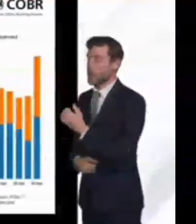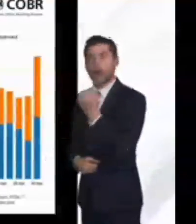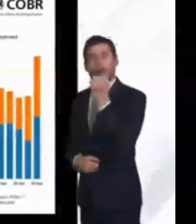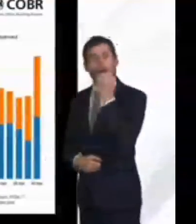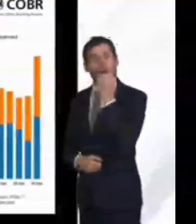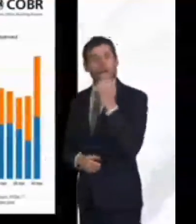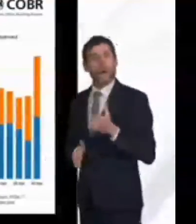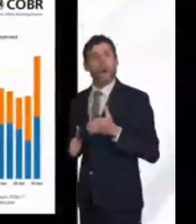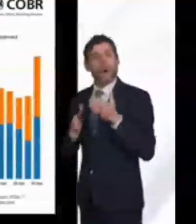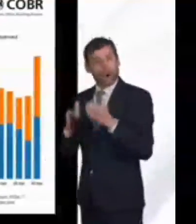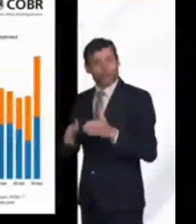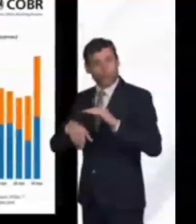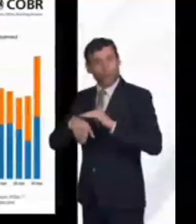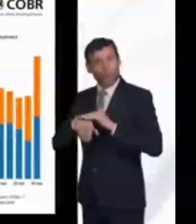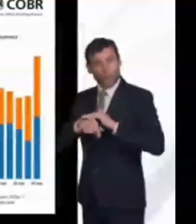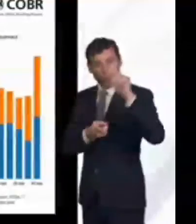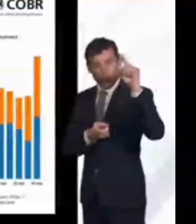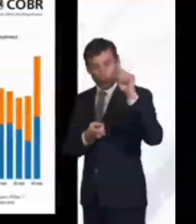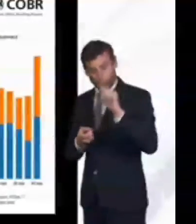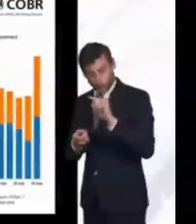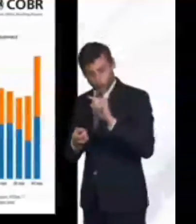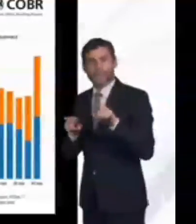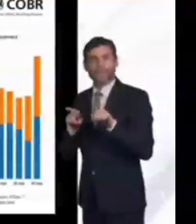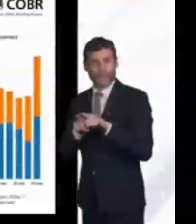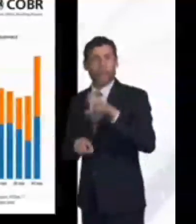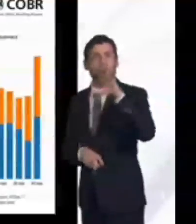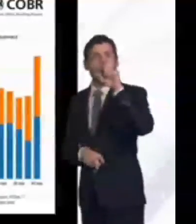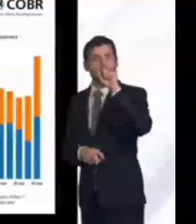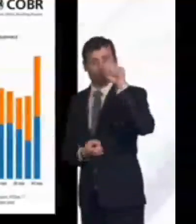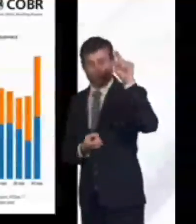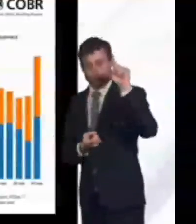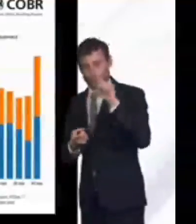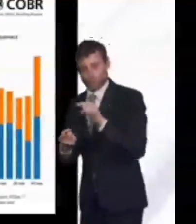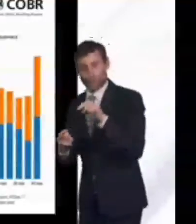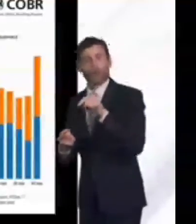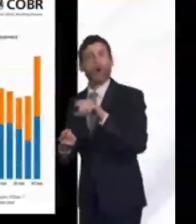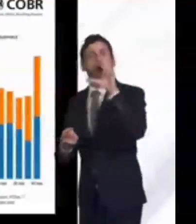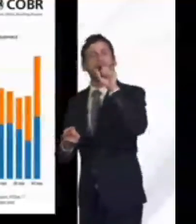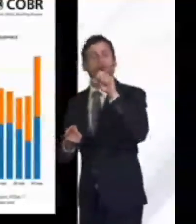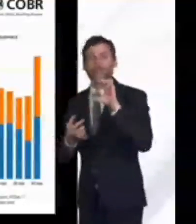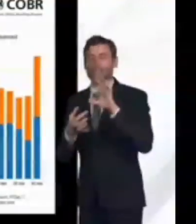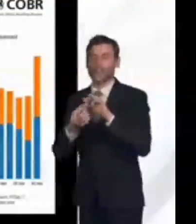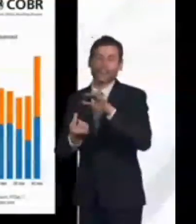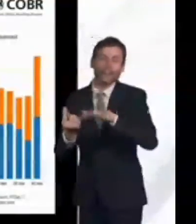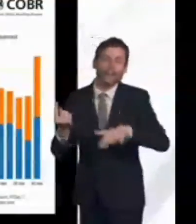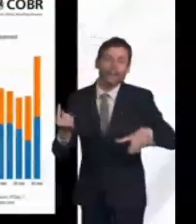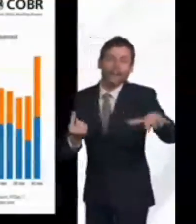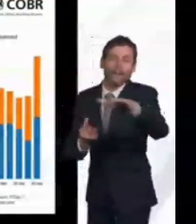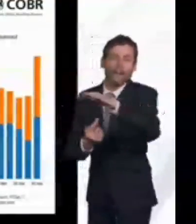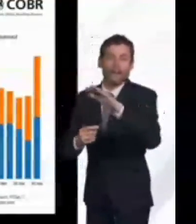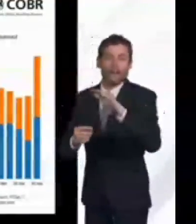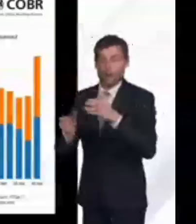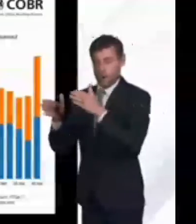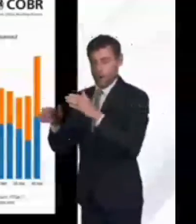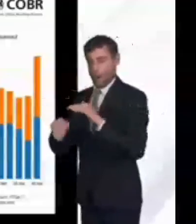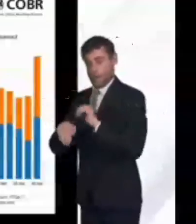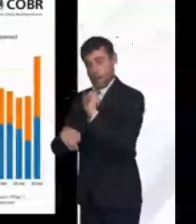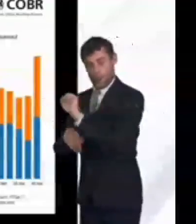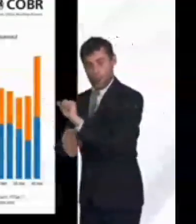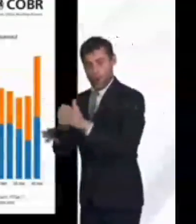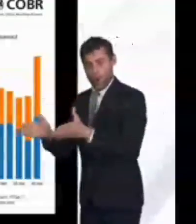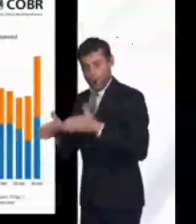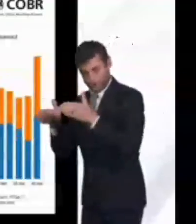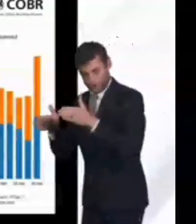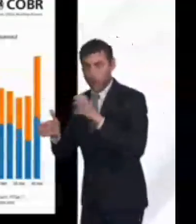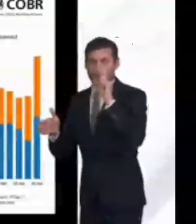see, is coming down, and of course the orange bars represent others who've been tested, including essential workers. But the number